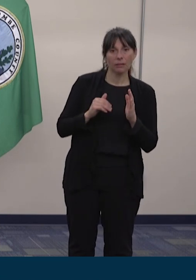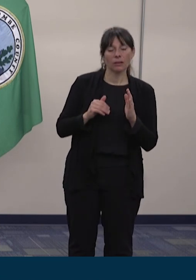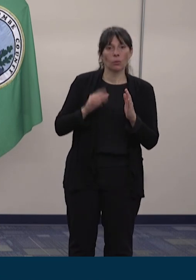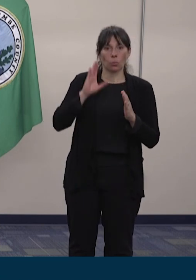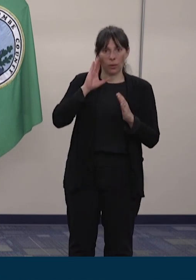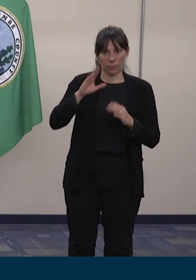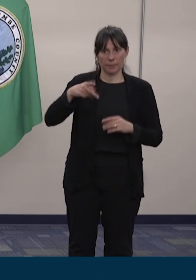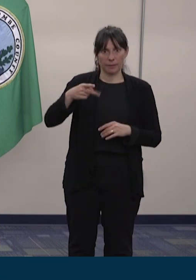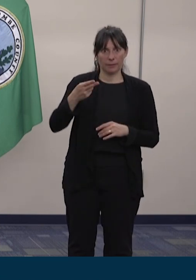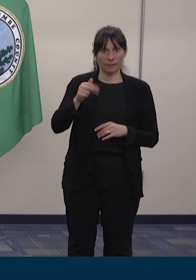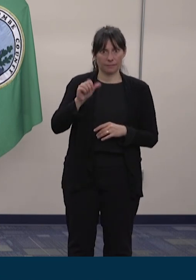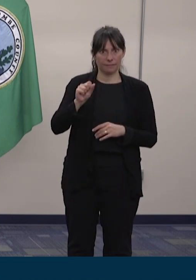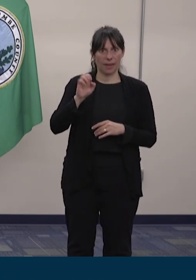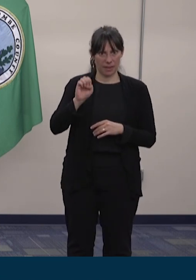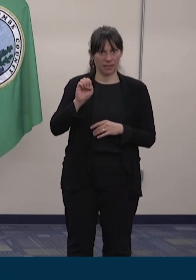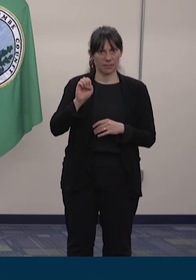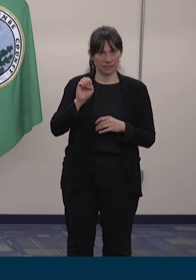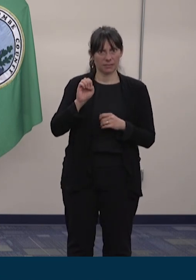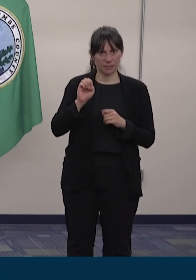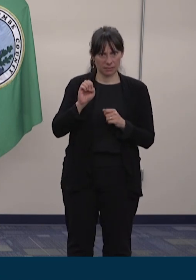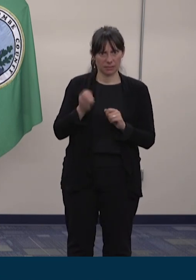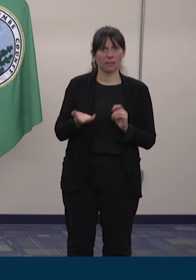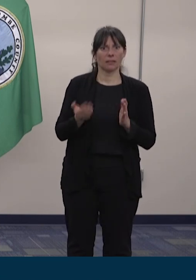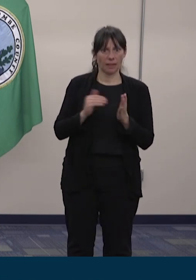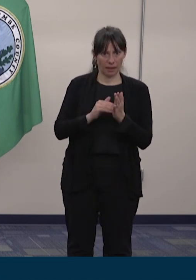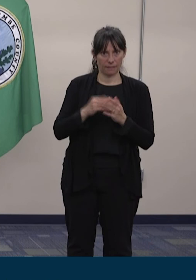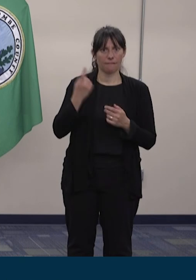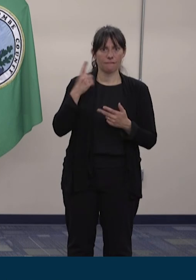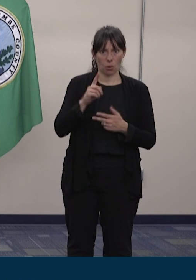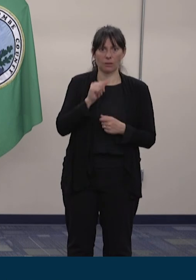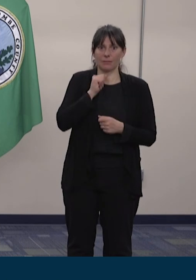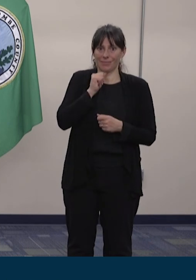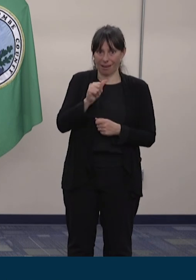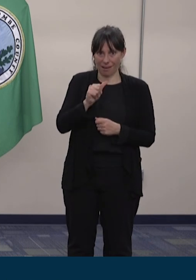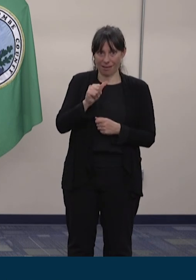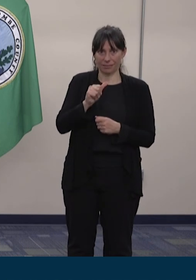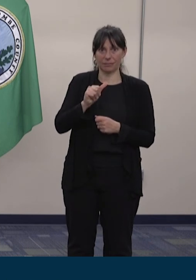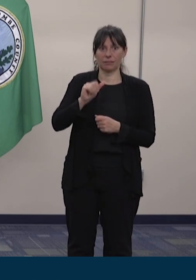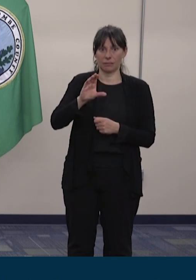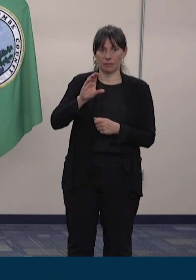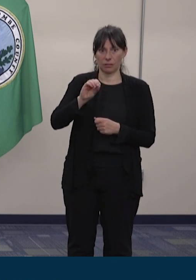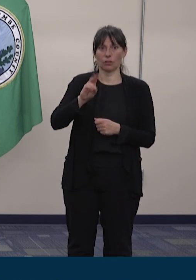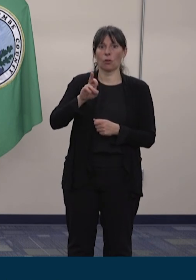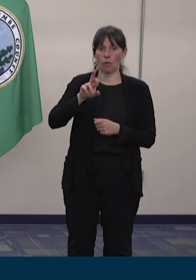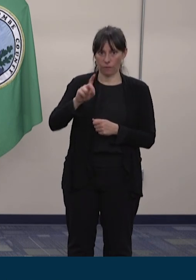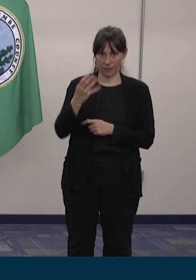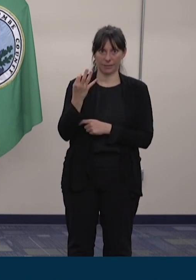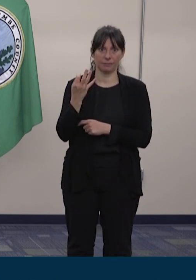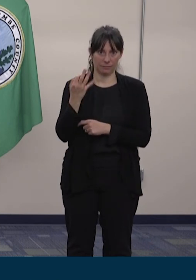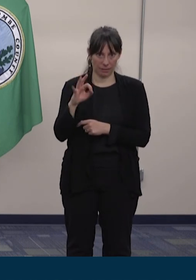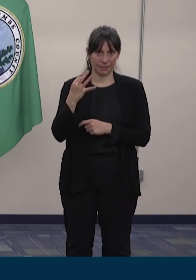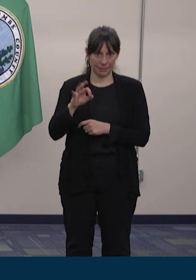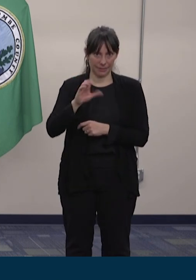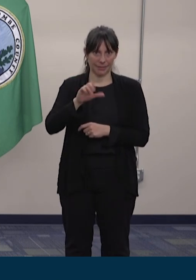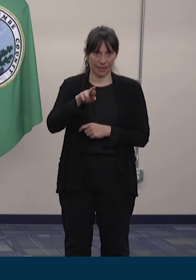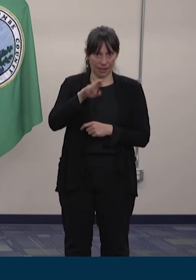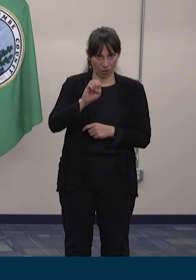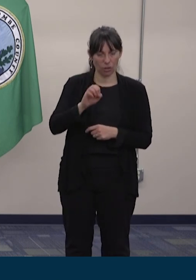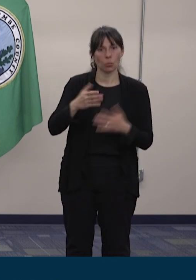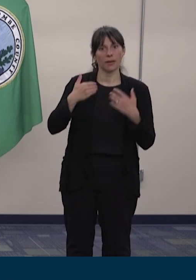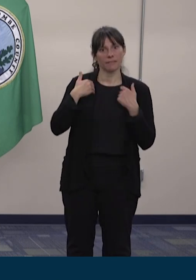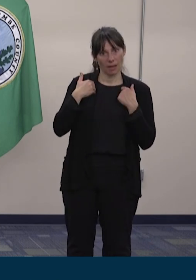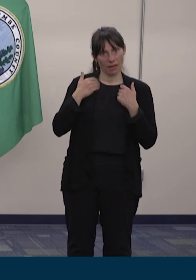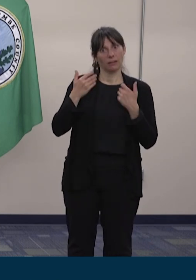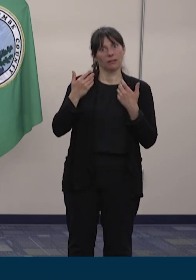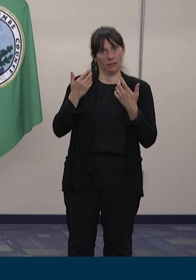that over a month ago. Specifically, at that time, we had an unknown wave of patients coming at us, and we were concerned